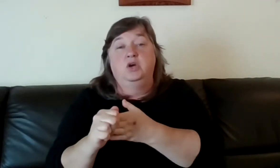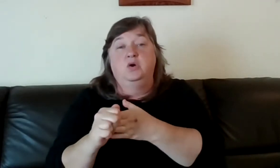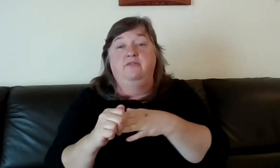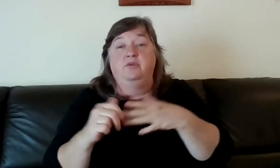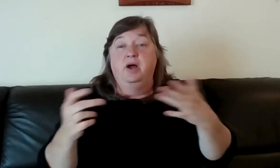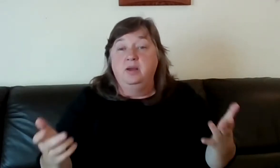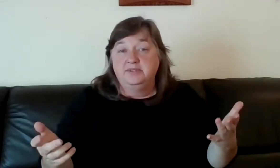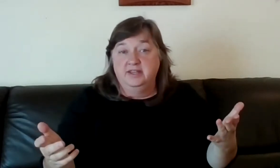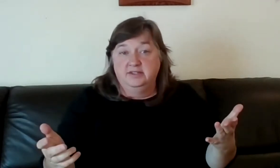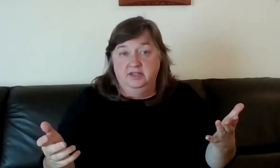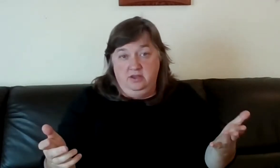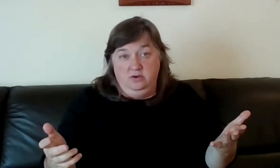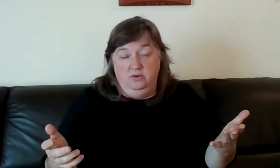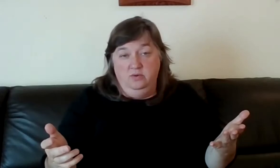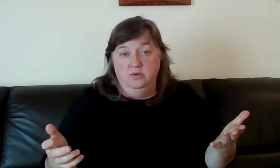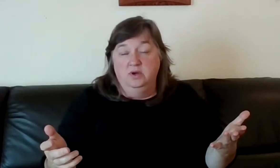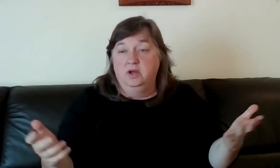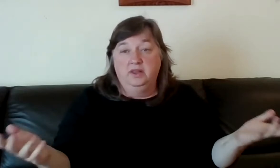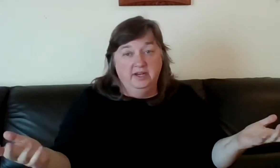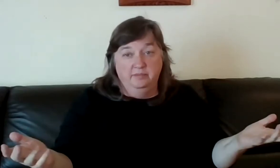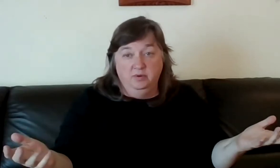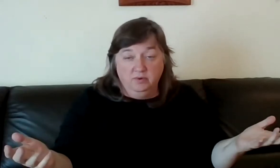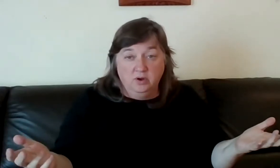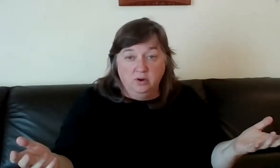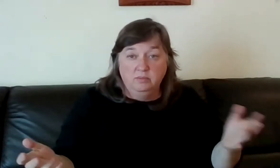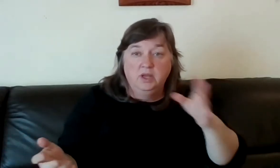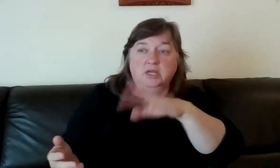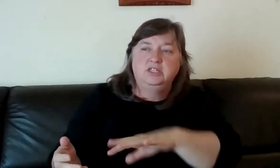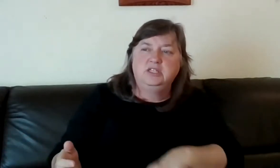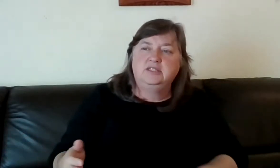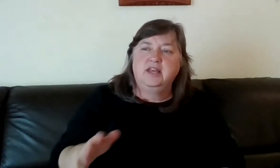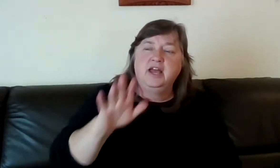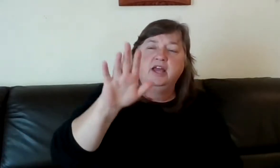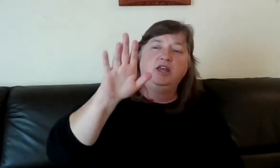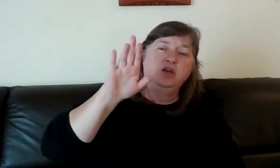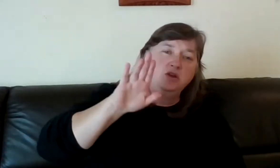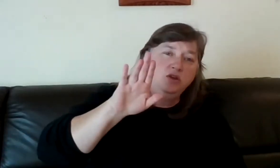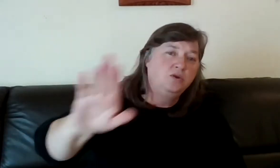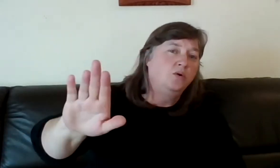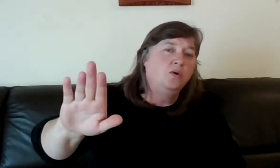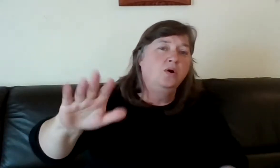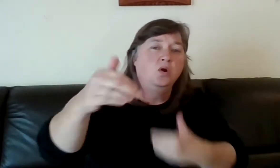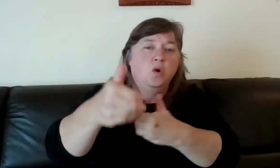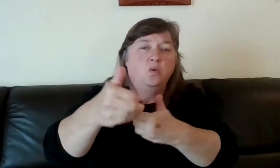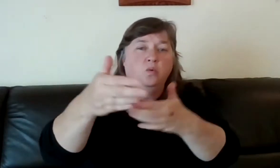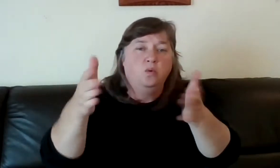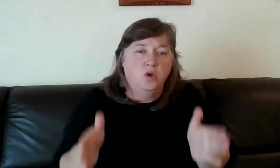So if your mom says to you, clean up your room, she'd say, your